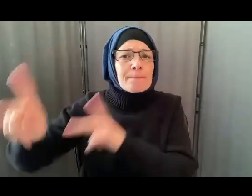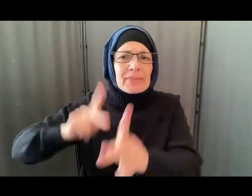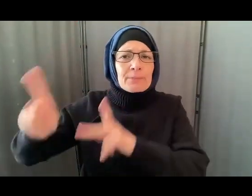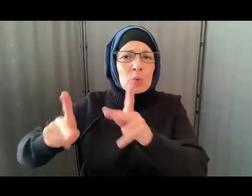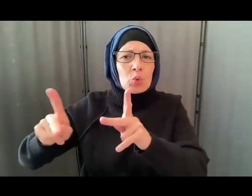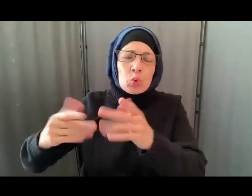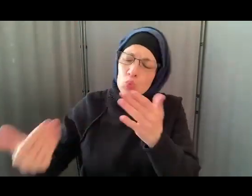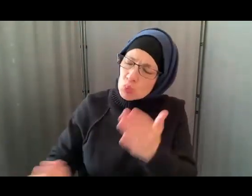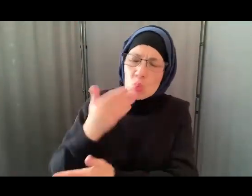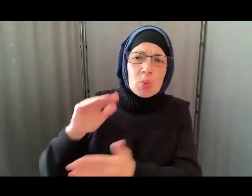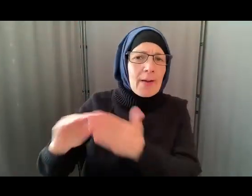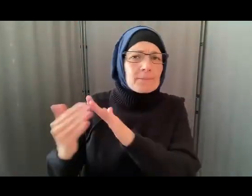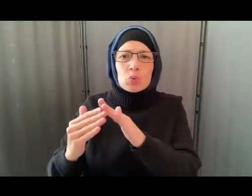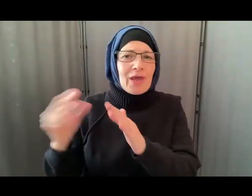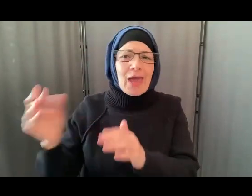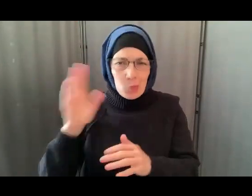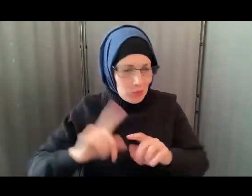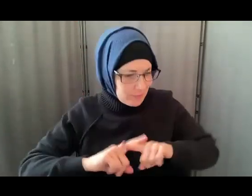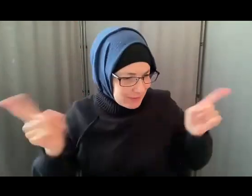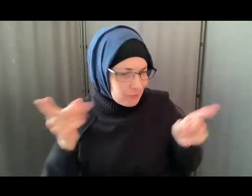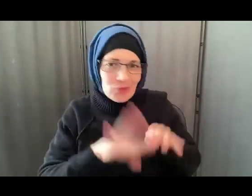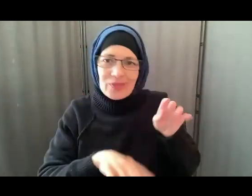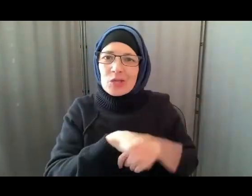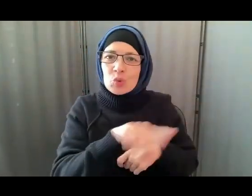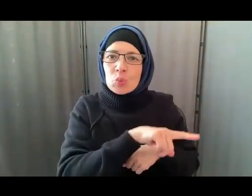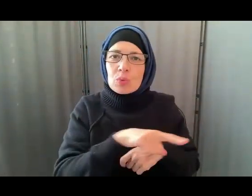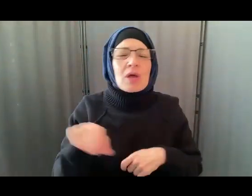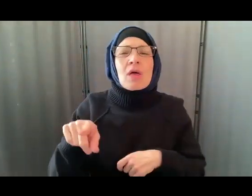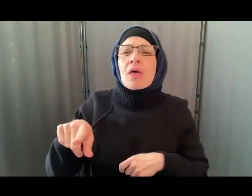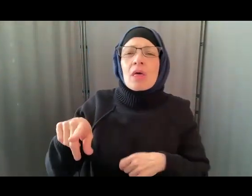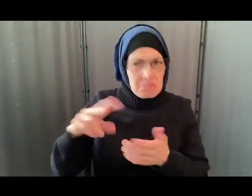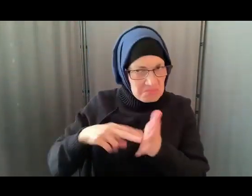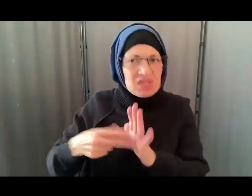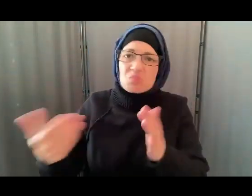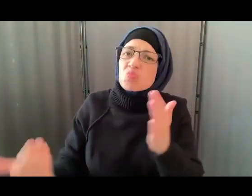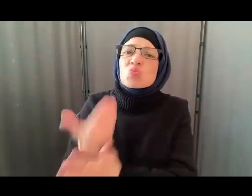stingy, they will not be bad, they will not be